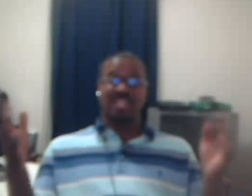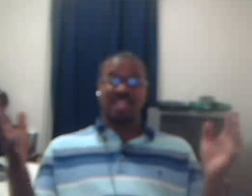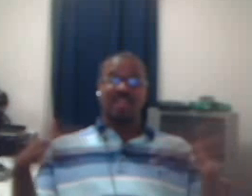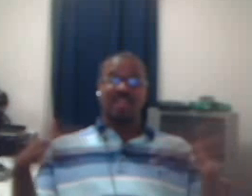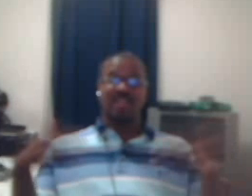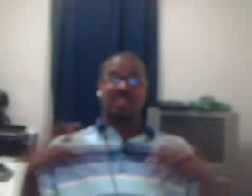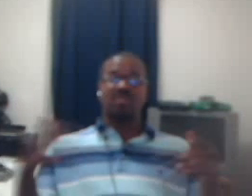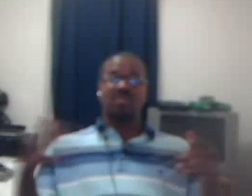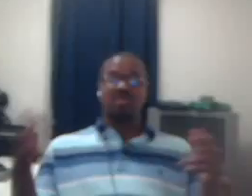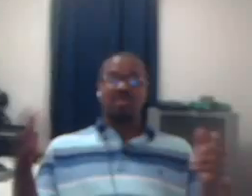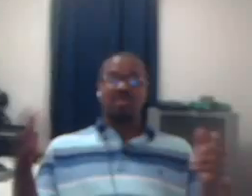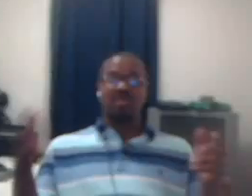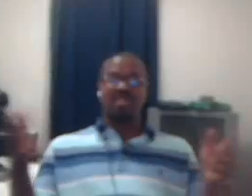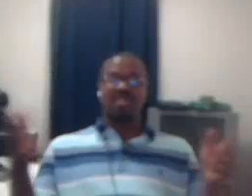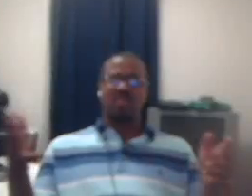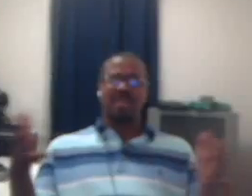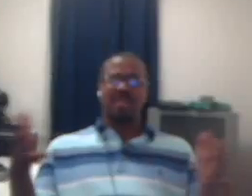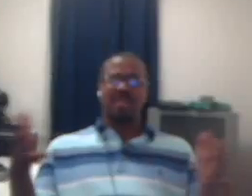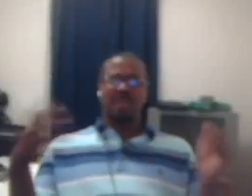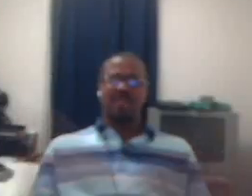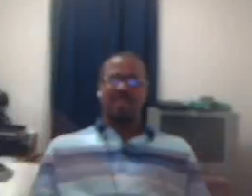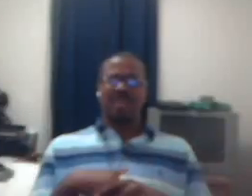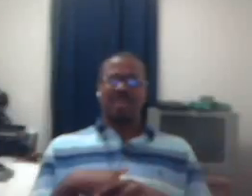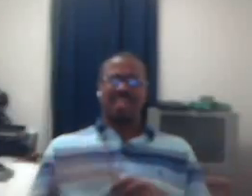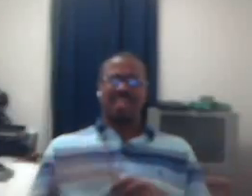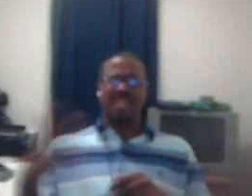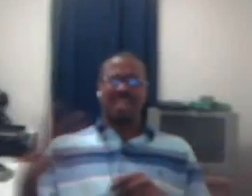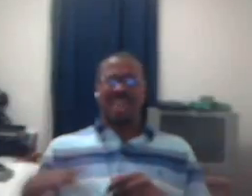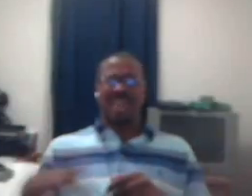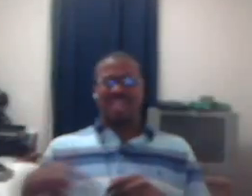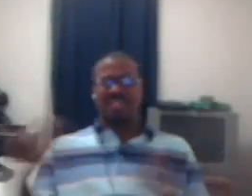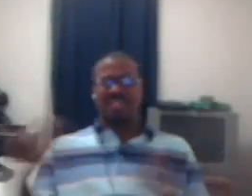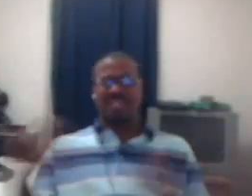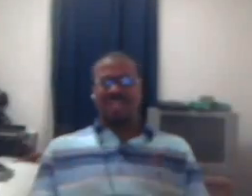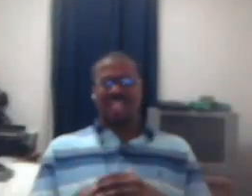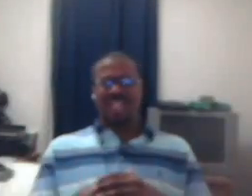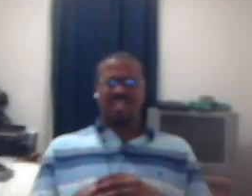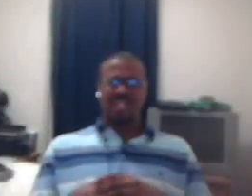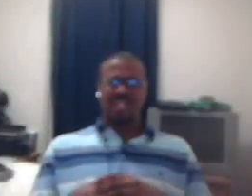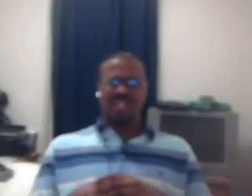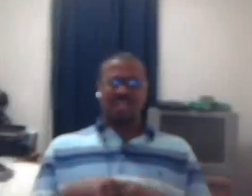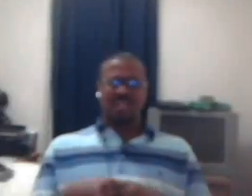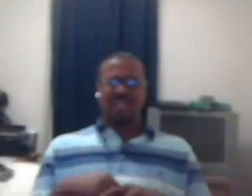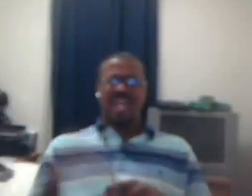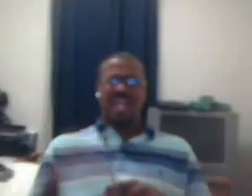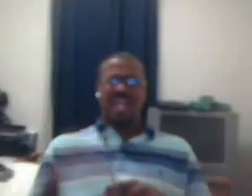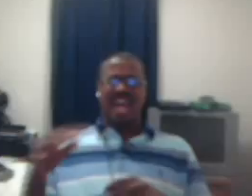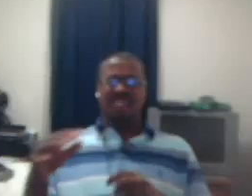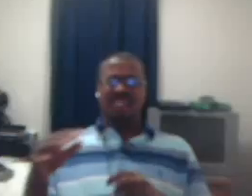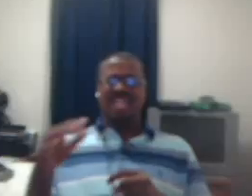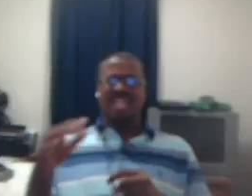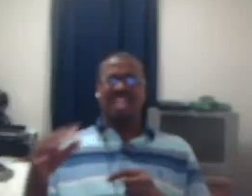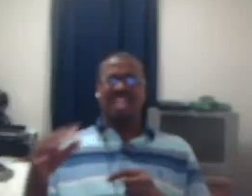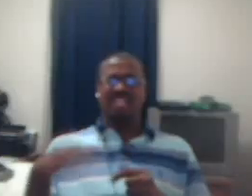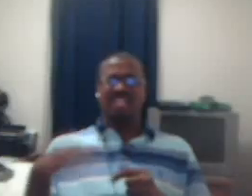agitated due to some women putting him on blast, making him angry and stuff like that, you know. I don't think he should take